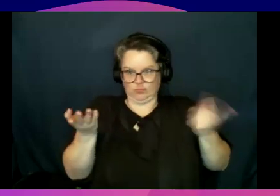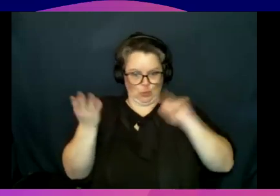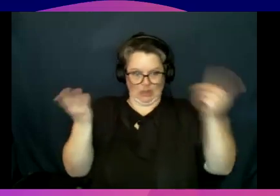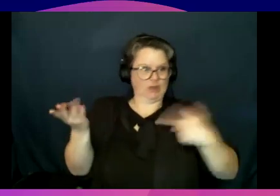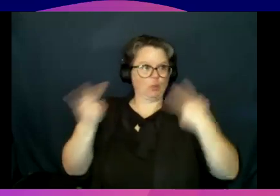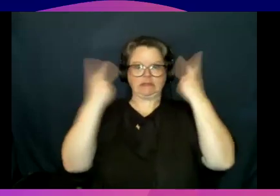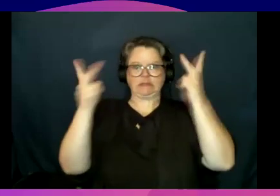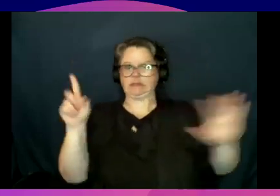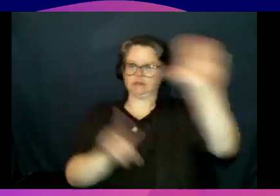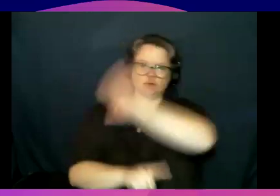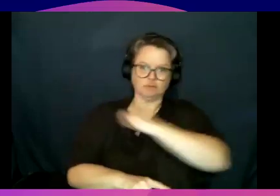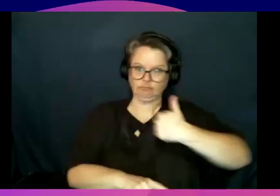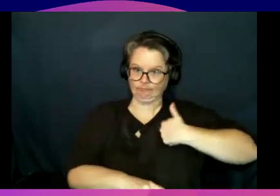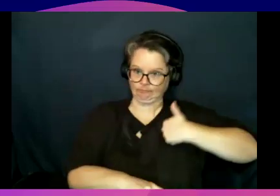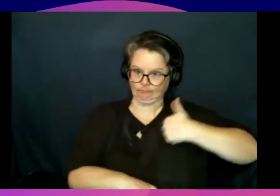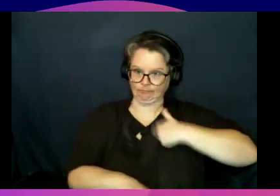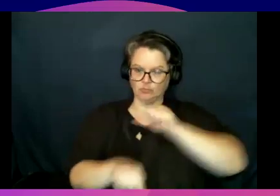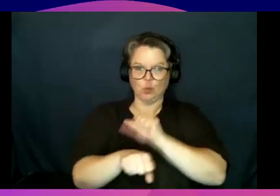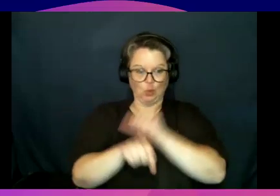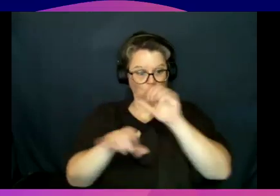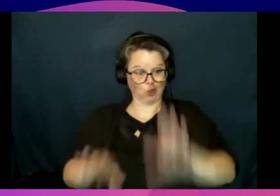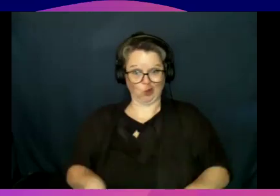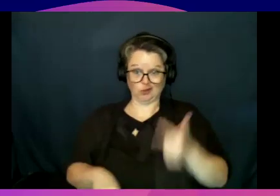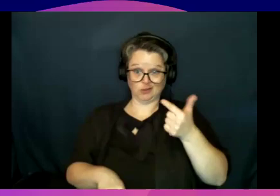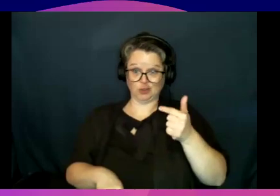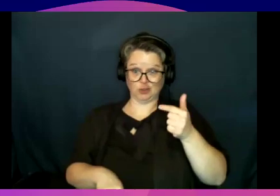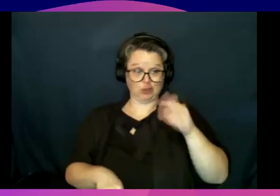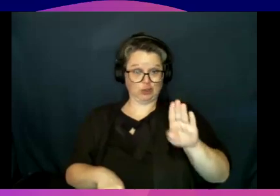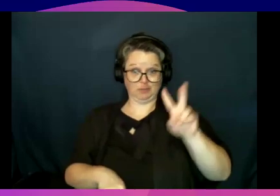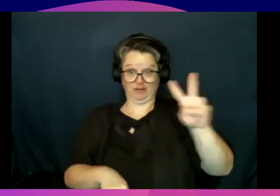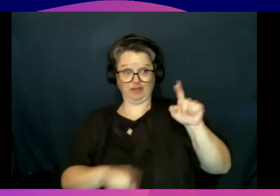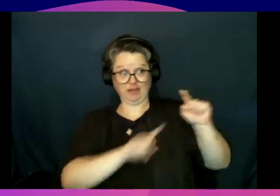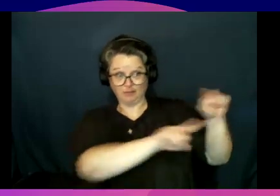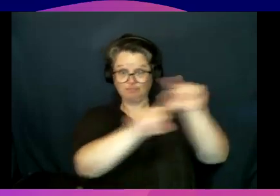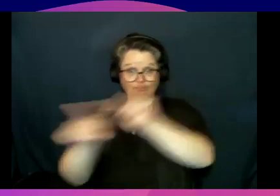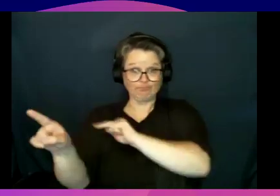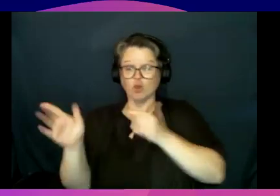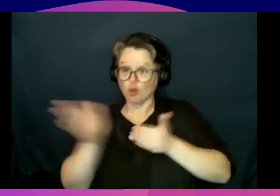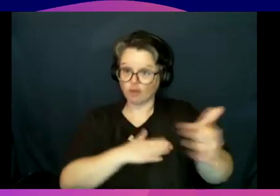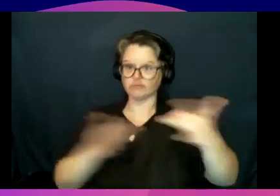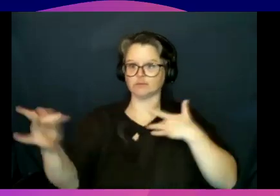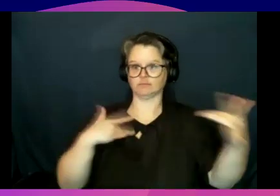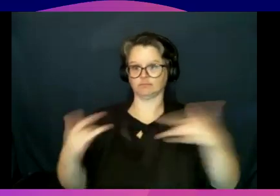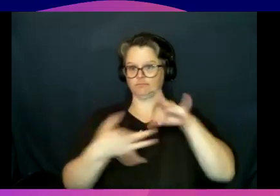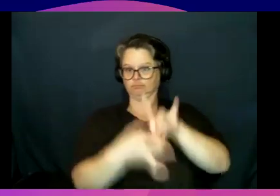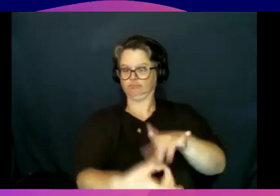country in workers in all kinds of GBV programs, and we need to treat it that way.